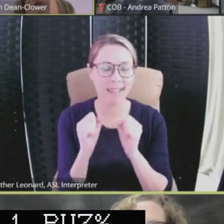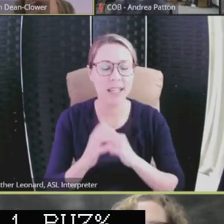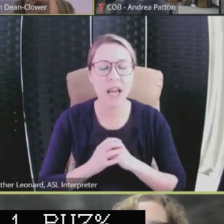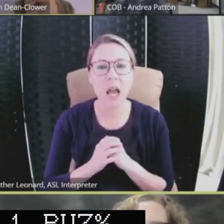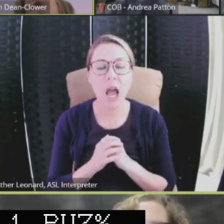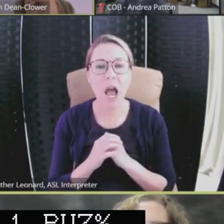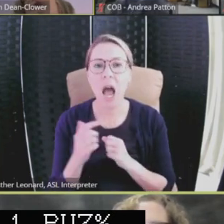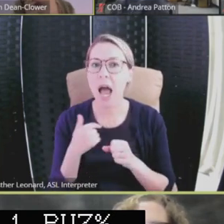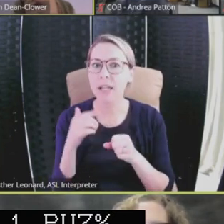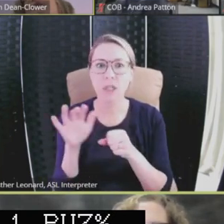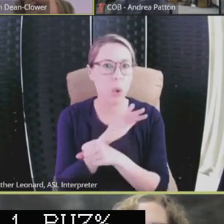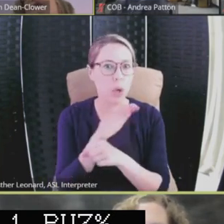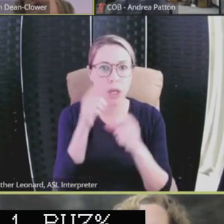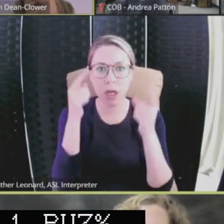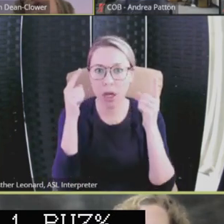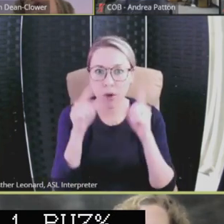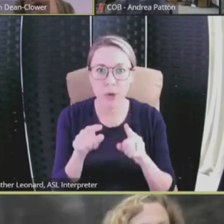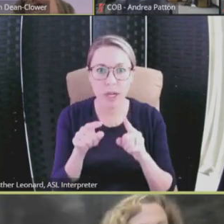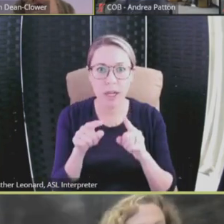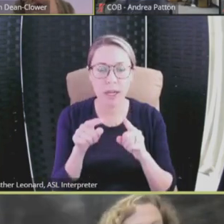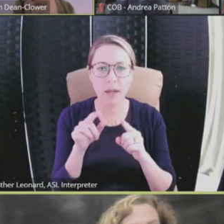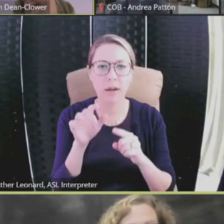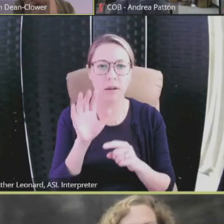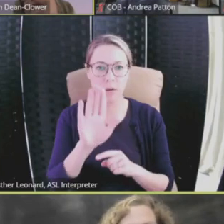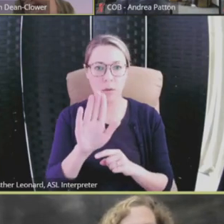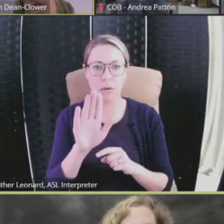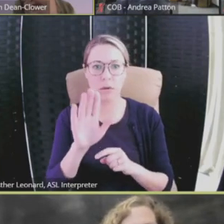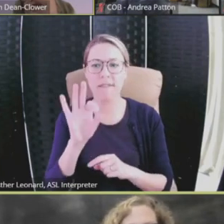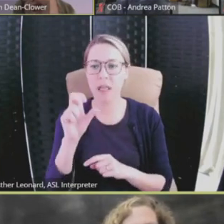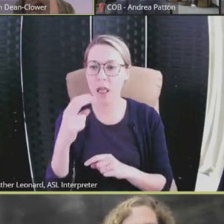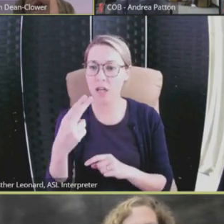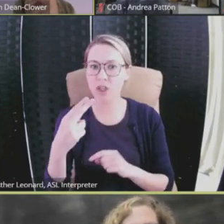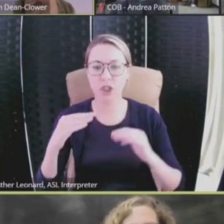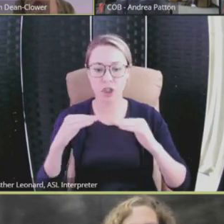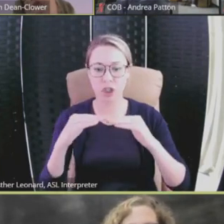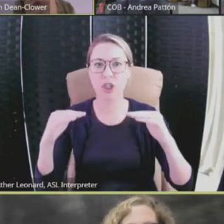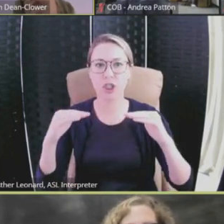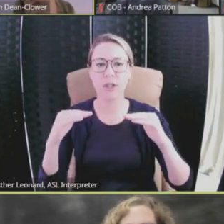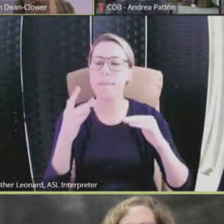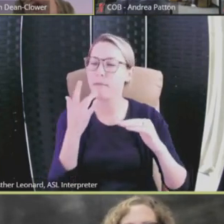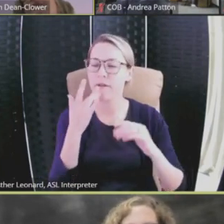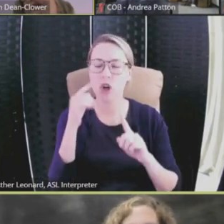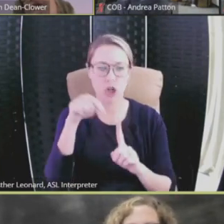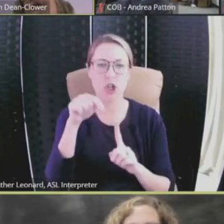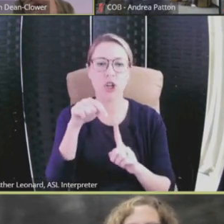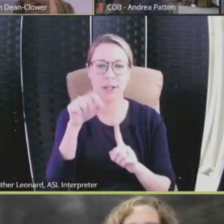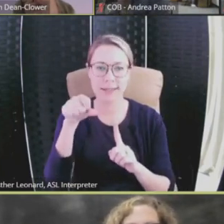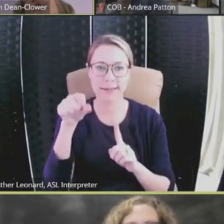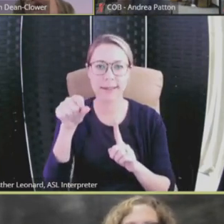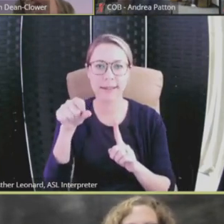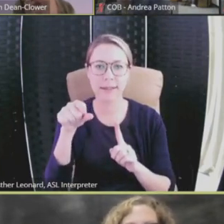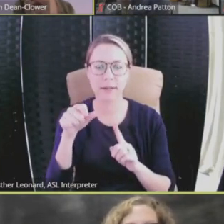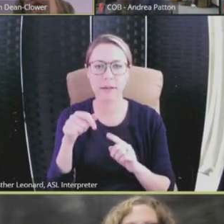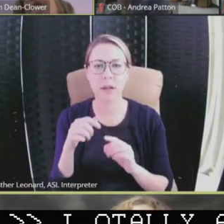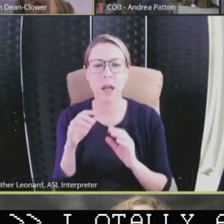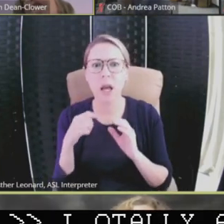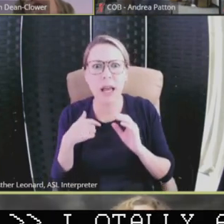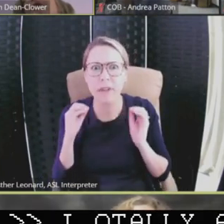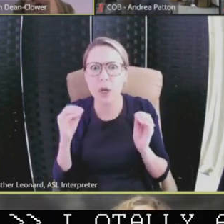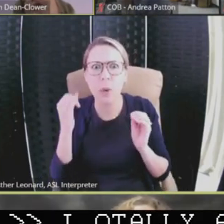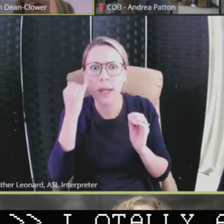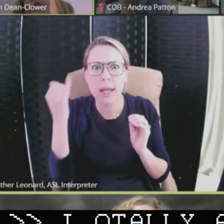I totally agree that that's preferable to have it be flush. I have no sense of how many